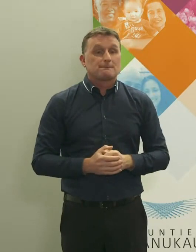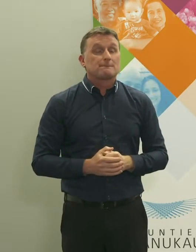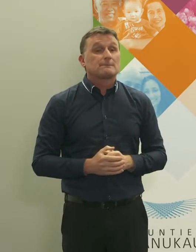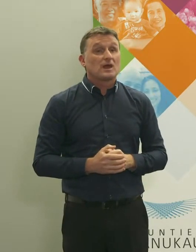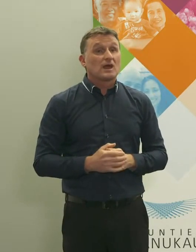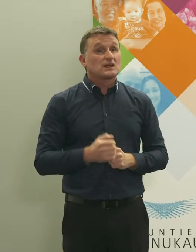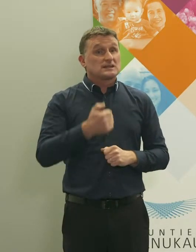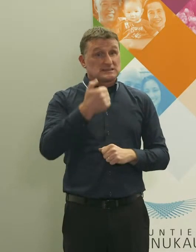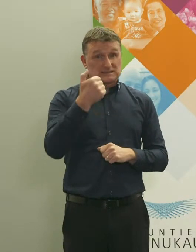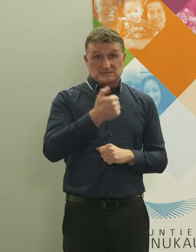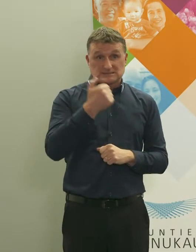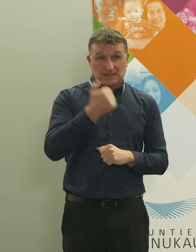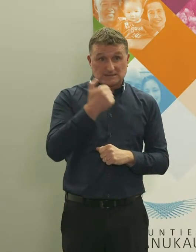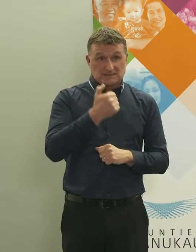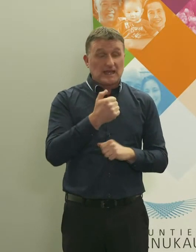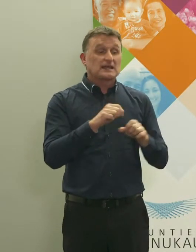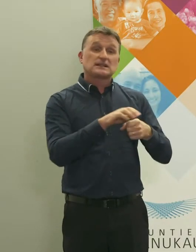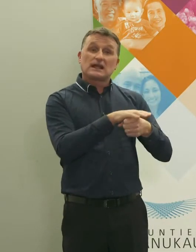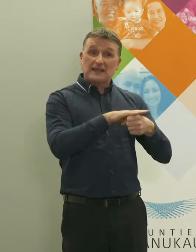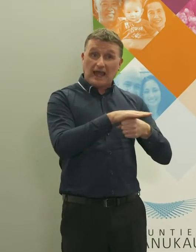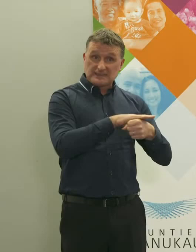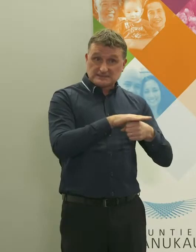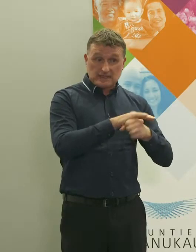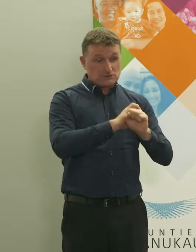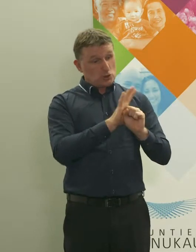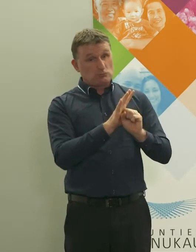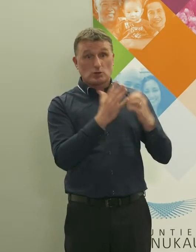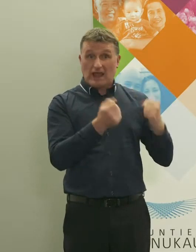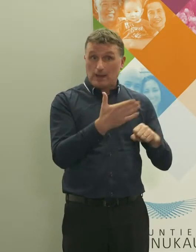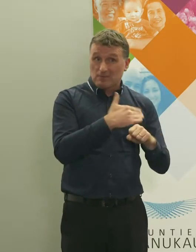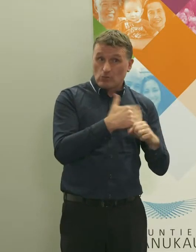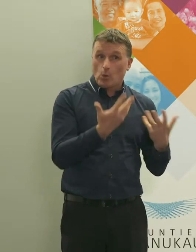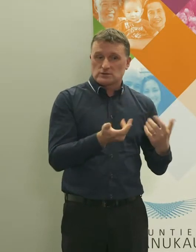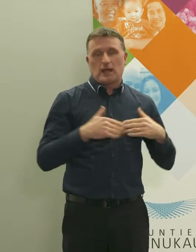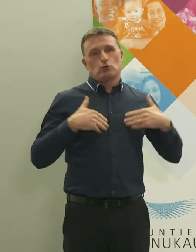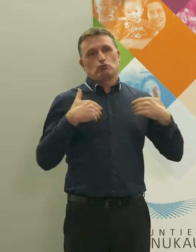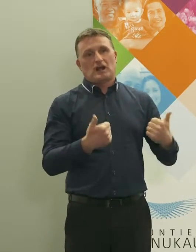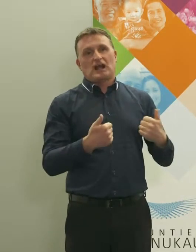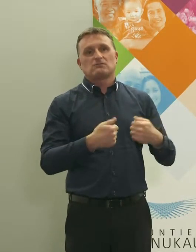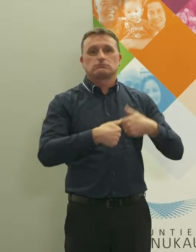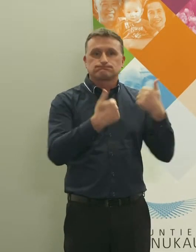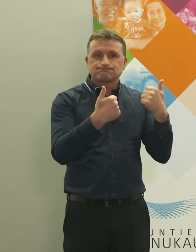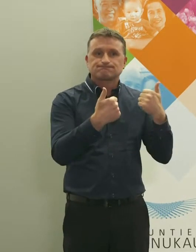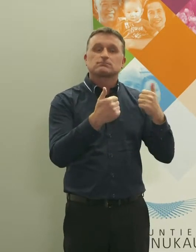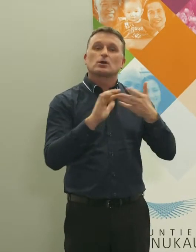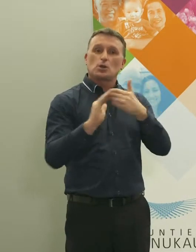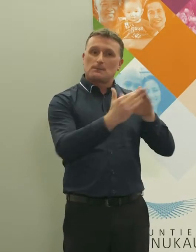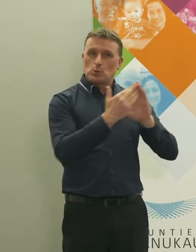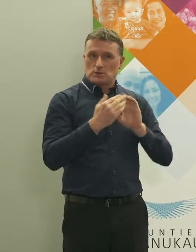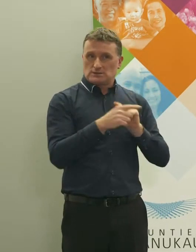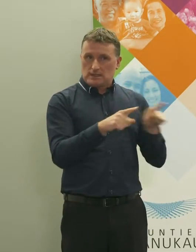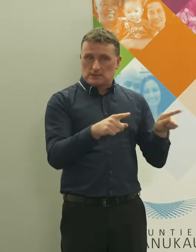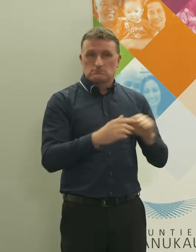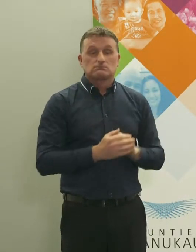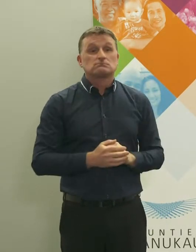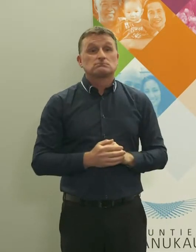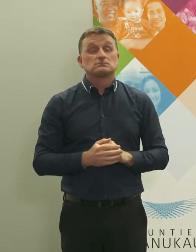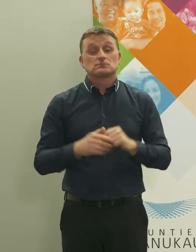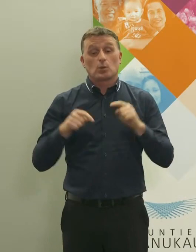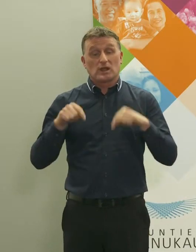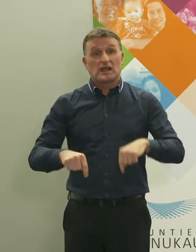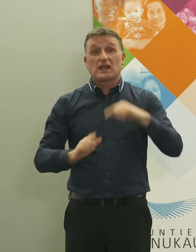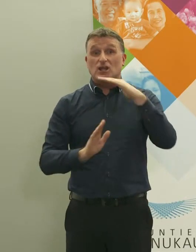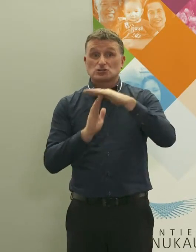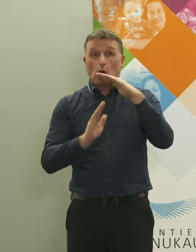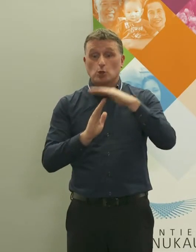considered to have recovered today, all community cases. With today's new cases, our total number of active